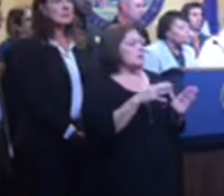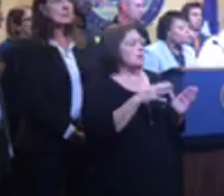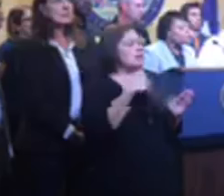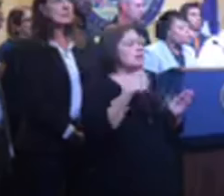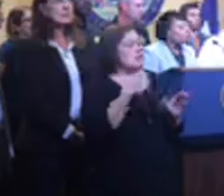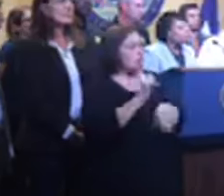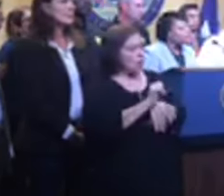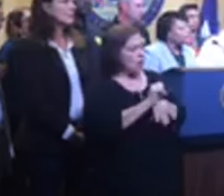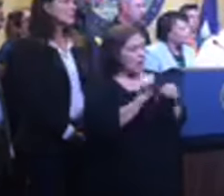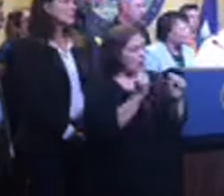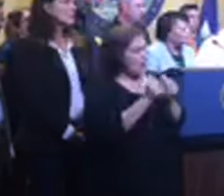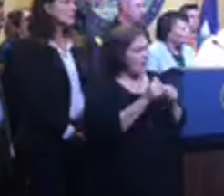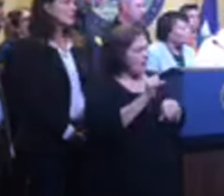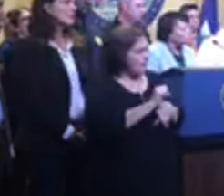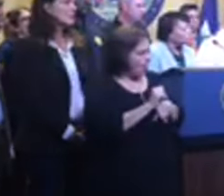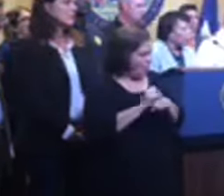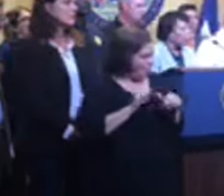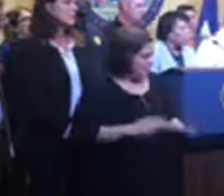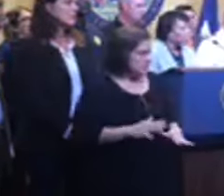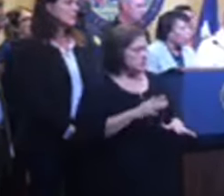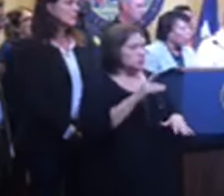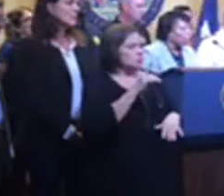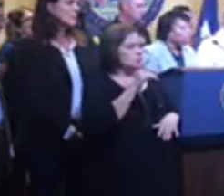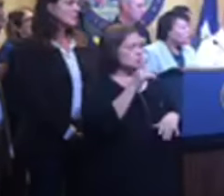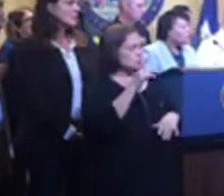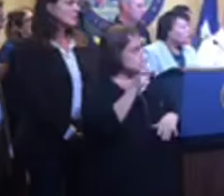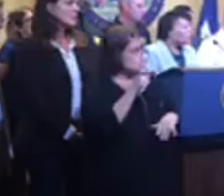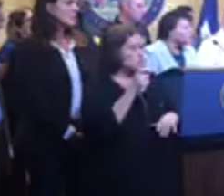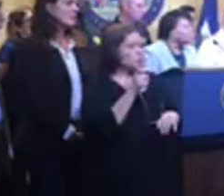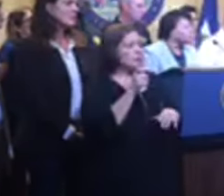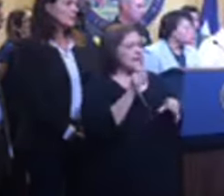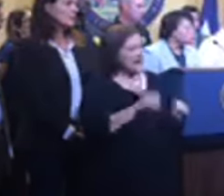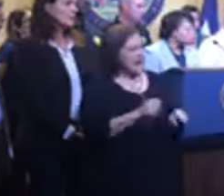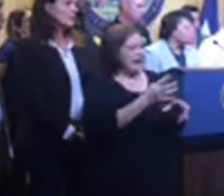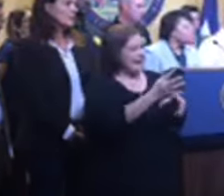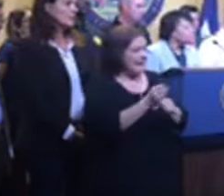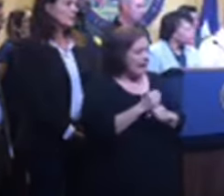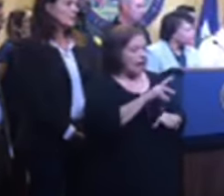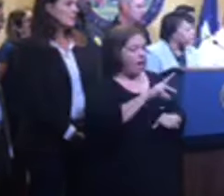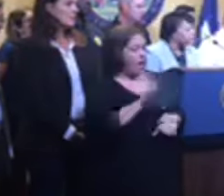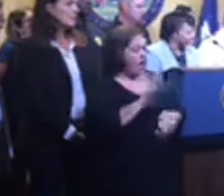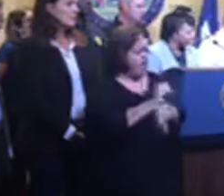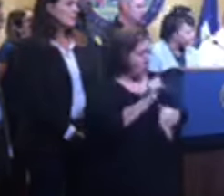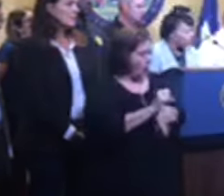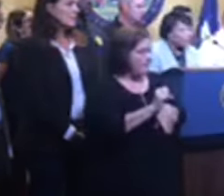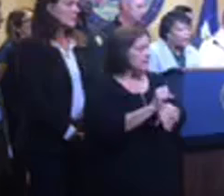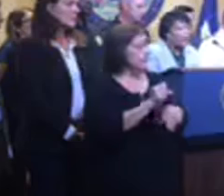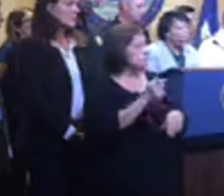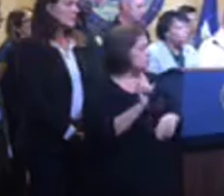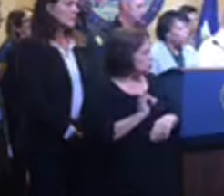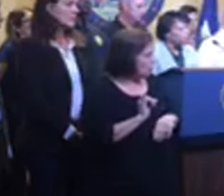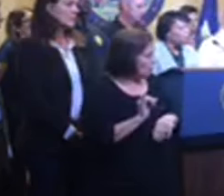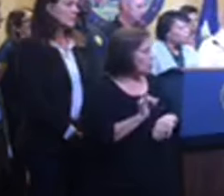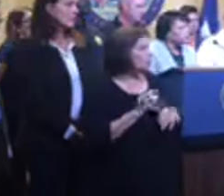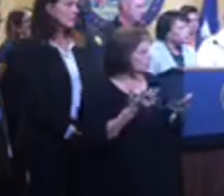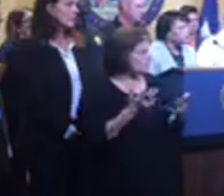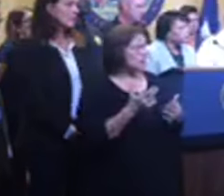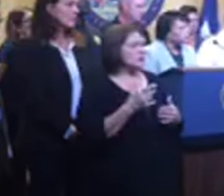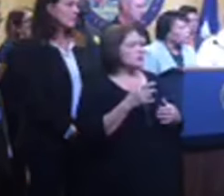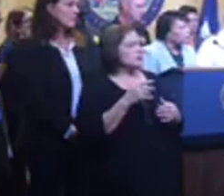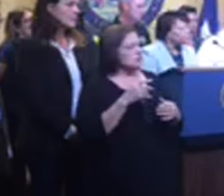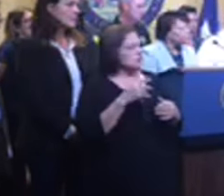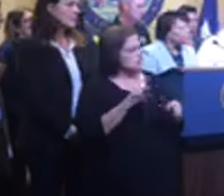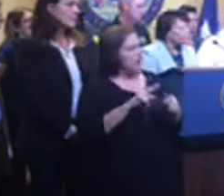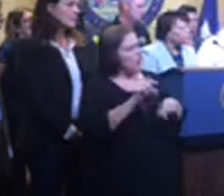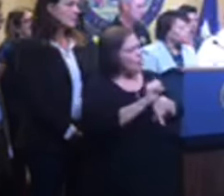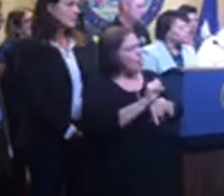with employees that are eligible for unemployment insurance and benefits of the like. And just working with those